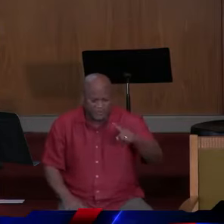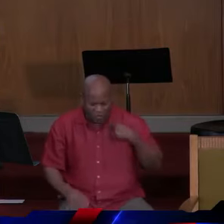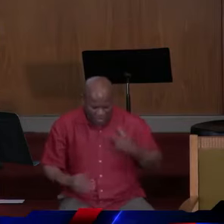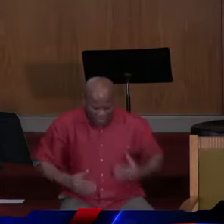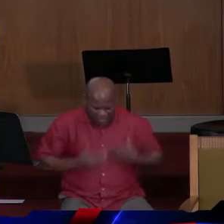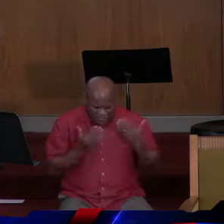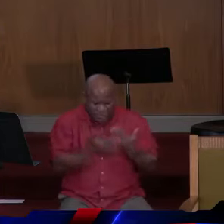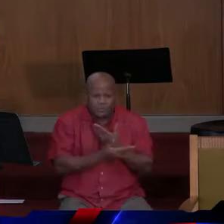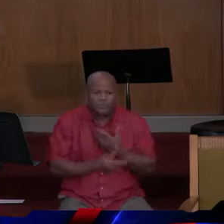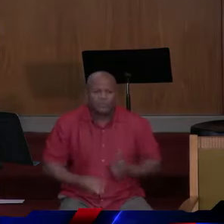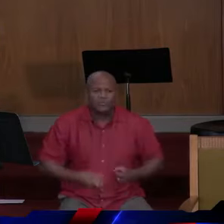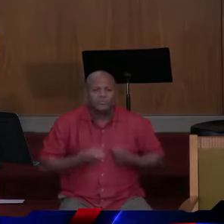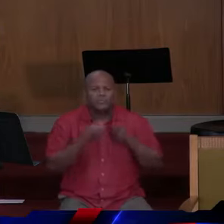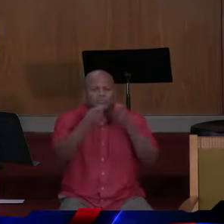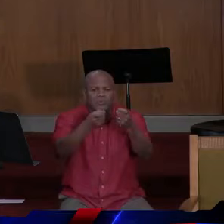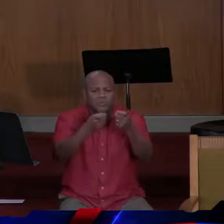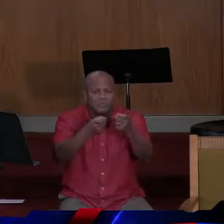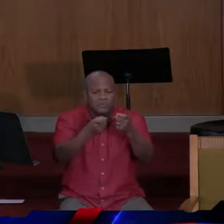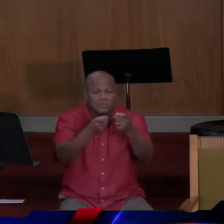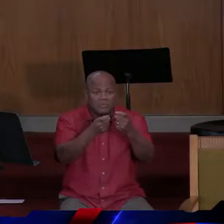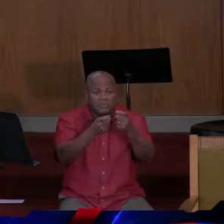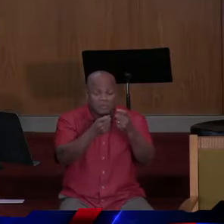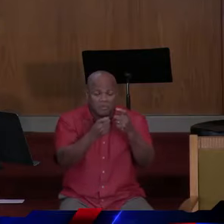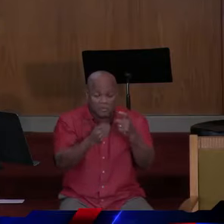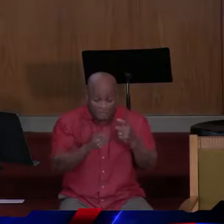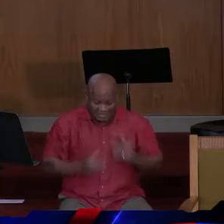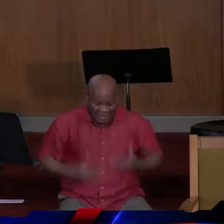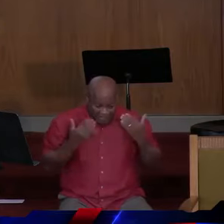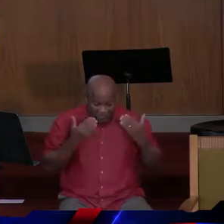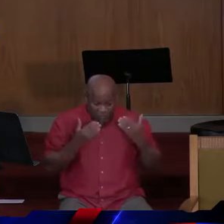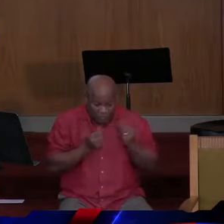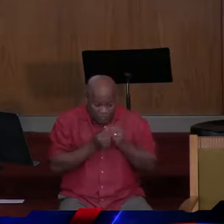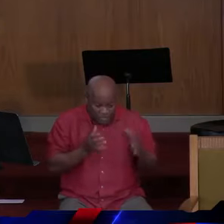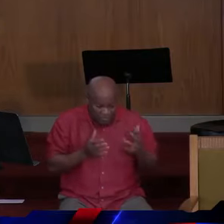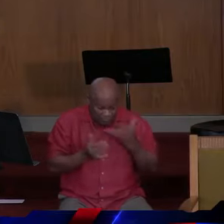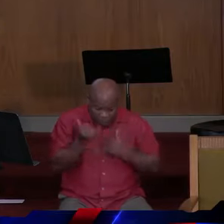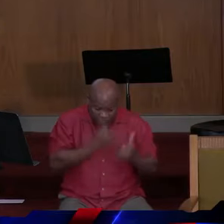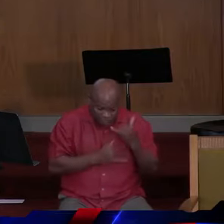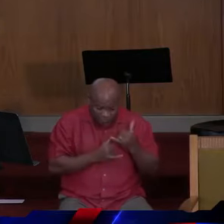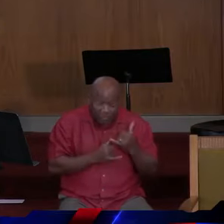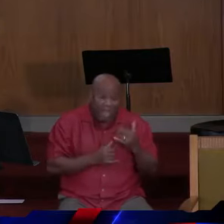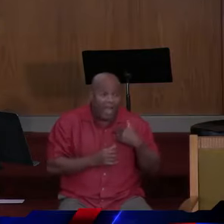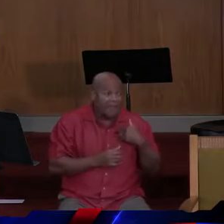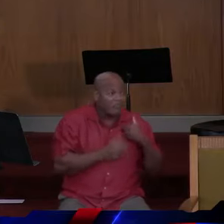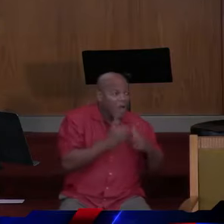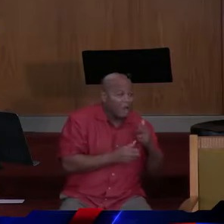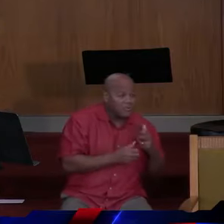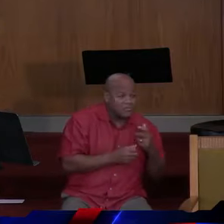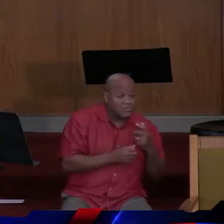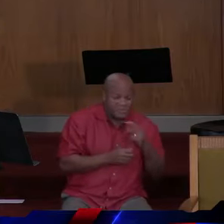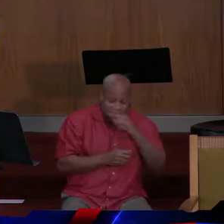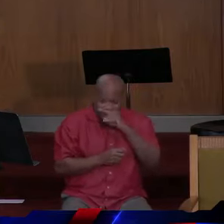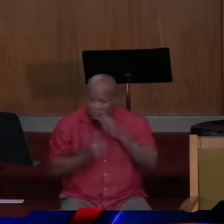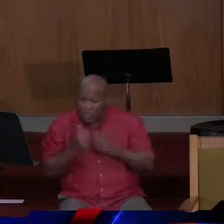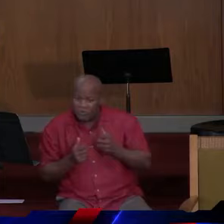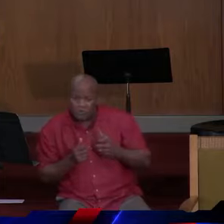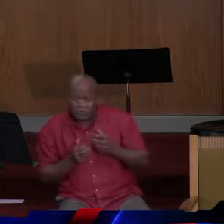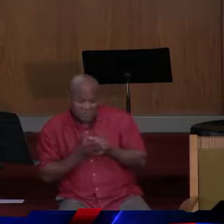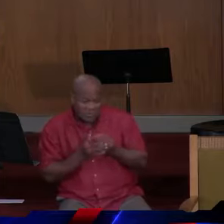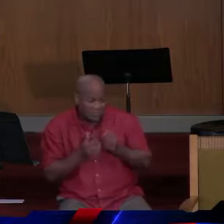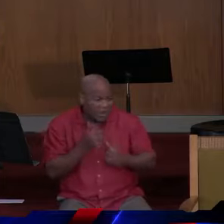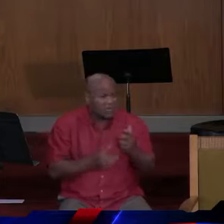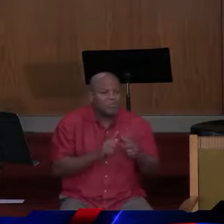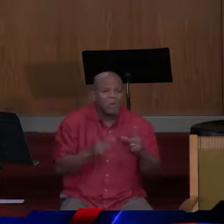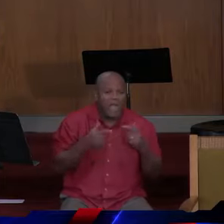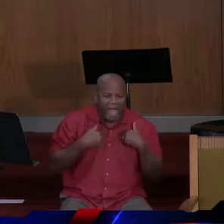blessed life. I didn't say it was flawless and perfect. We still got kid problems. We still got money problems. But what we have is a